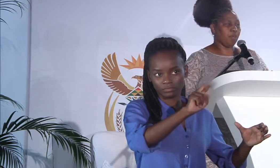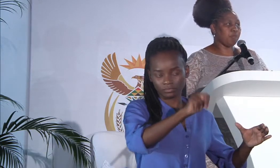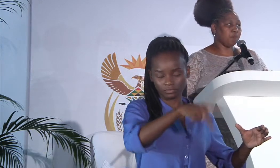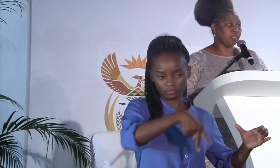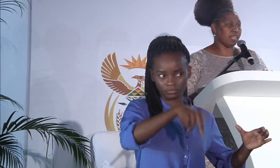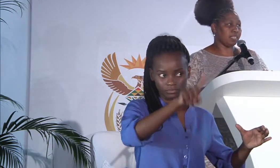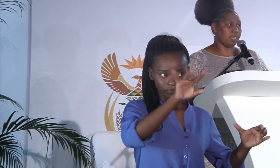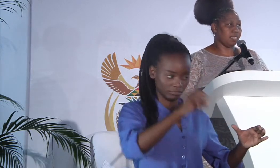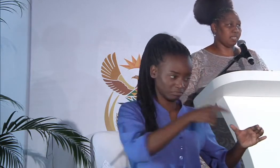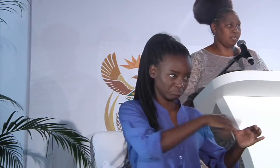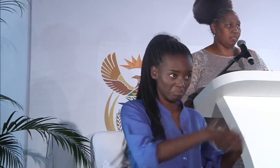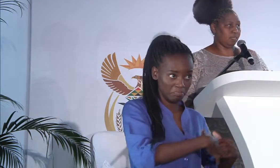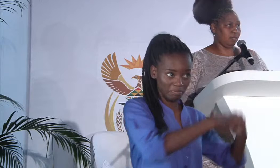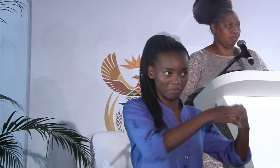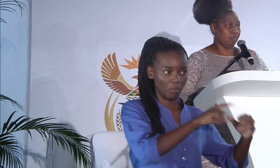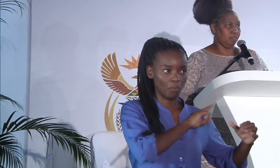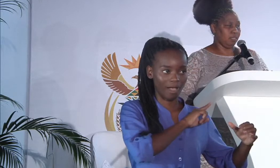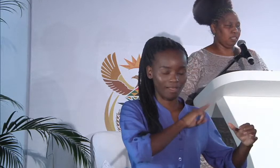a people-centered